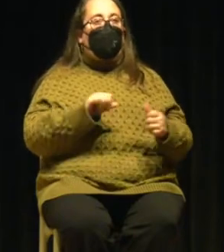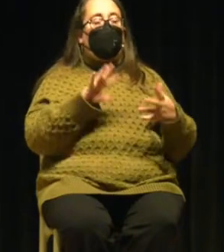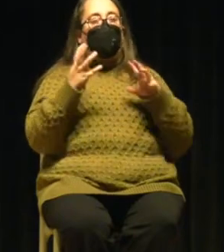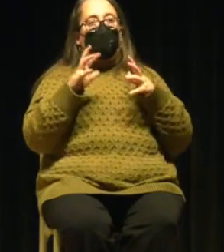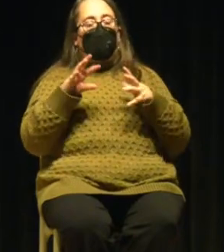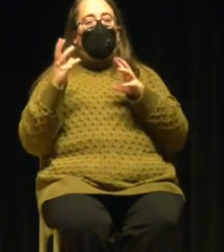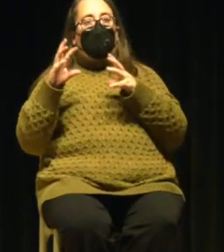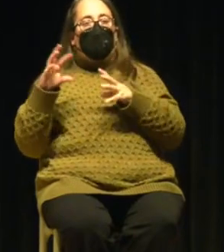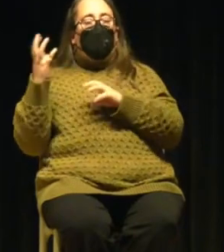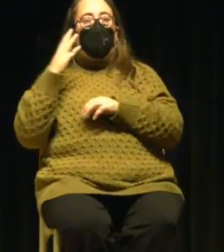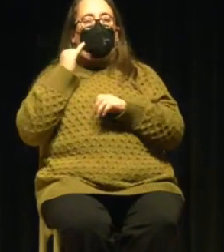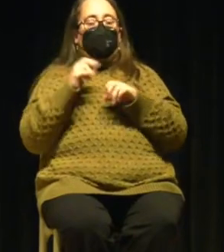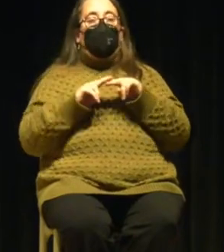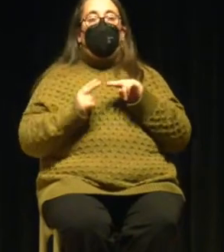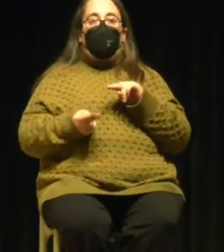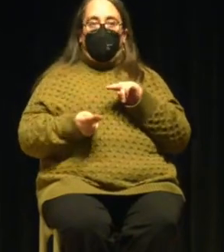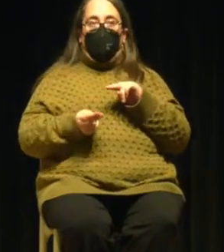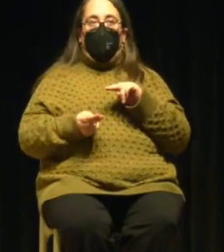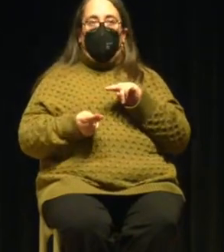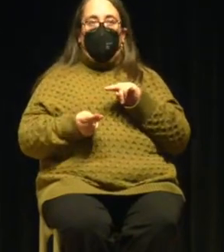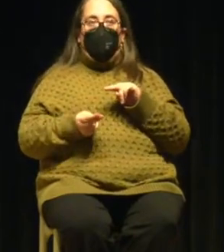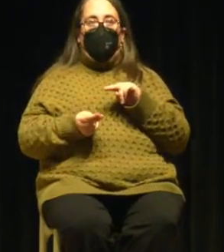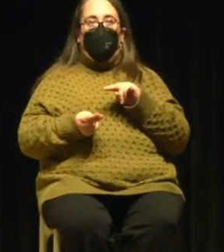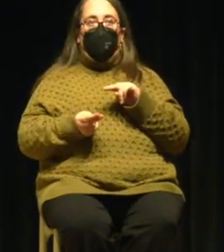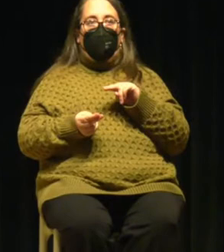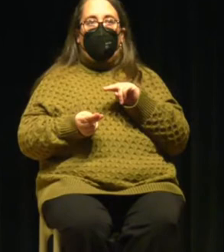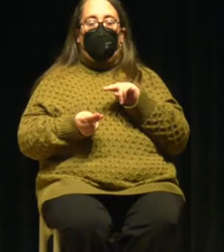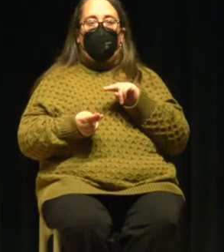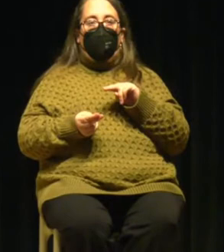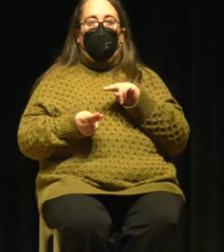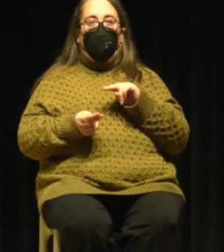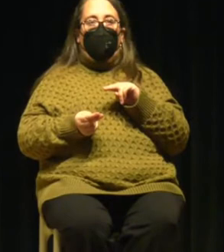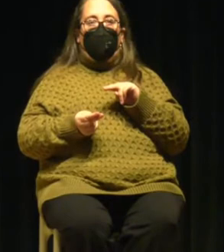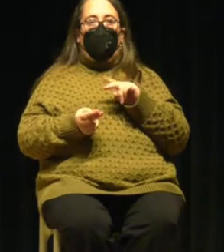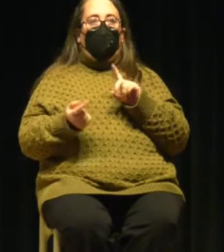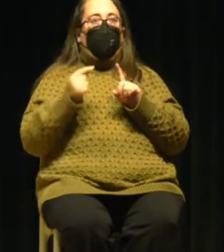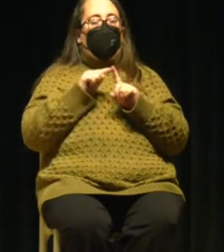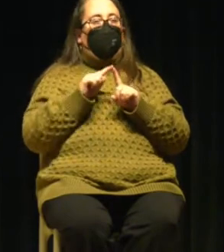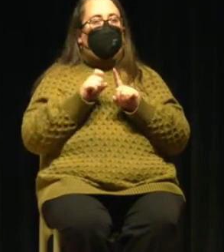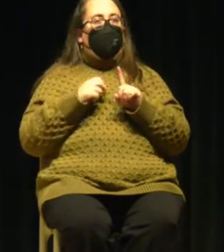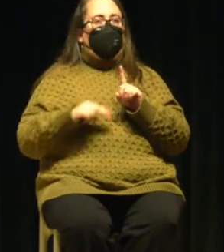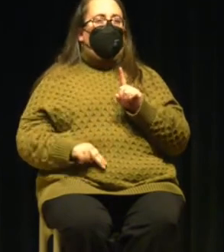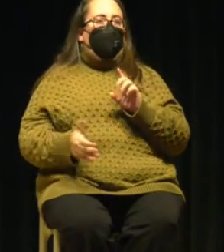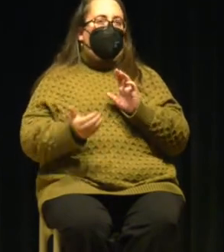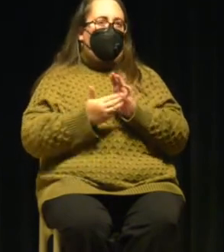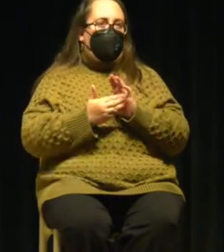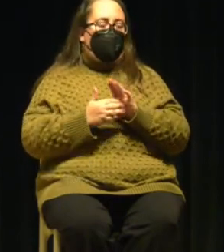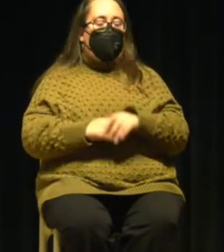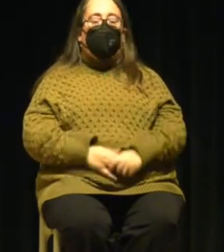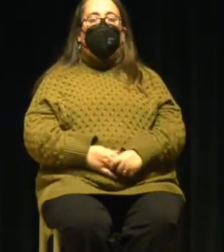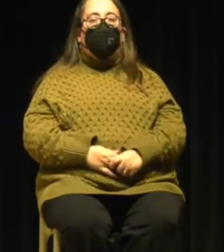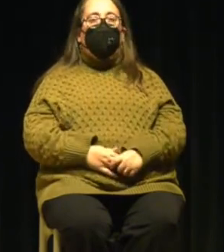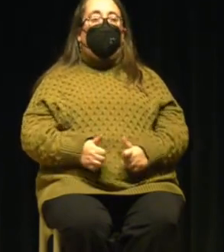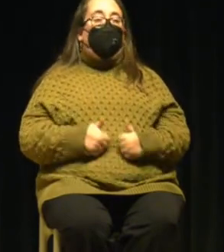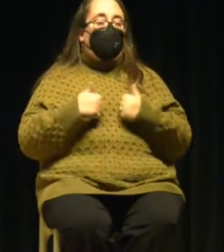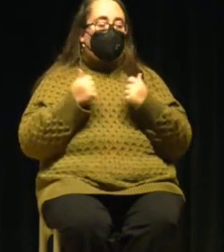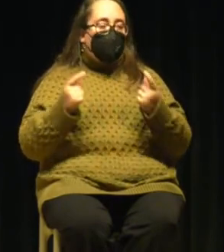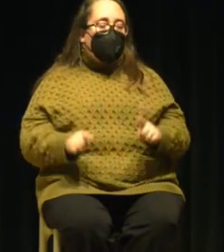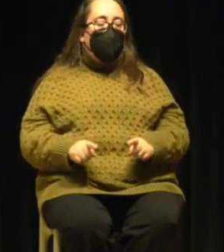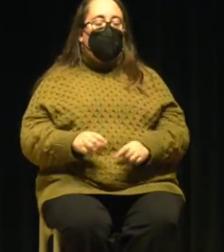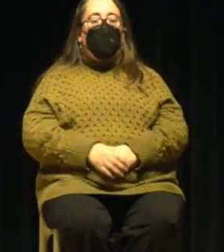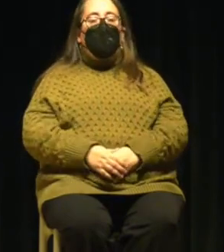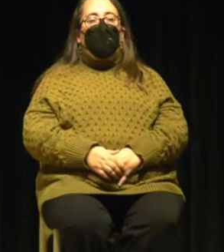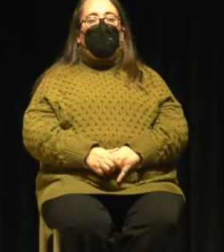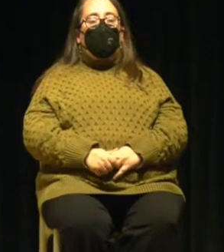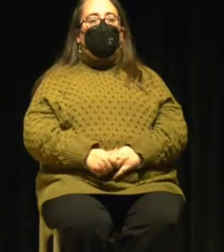another because you would lose a little weight and then you have to go back to being human. Right. And life happens and you're not